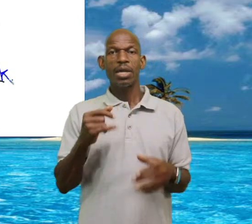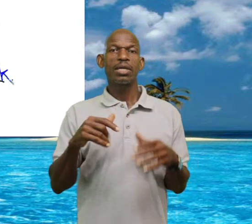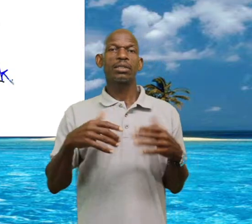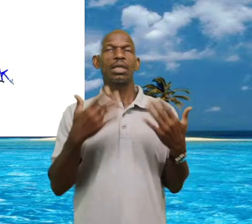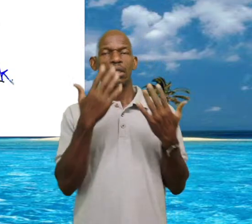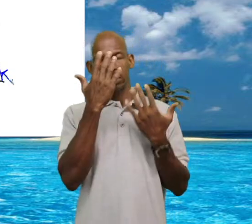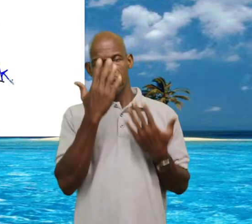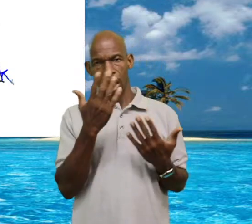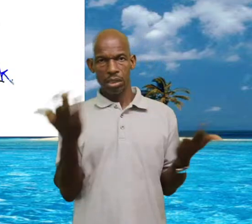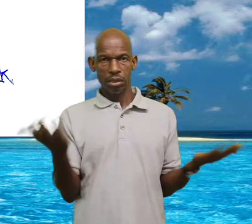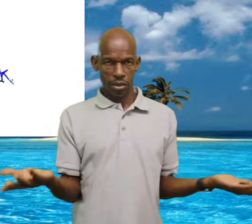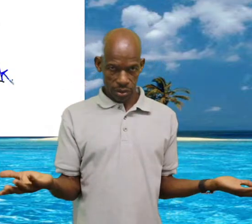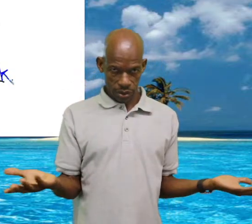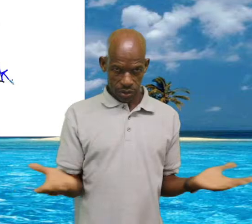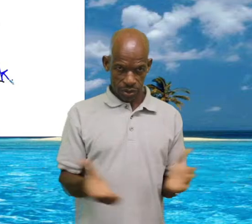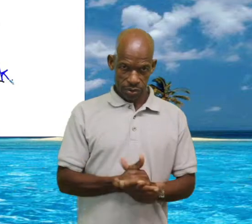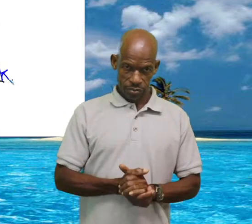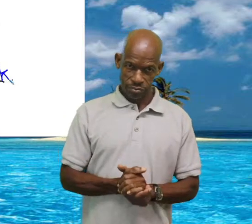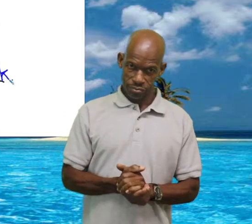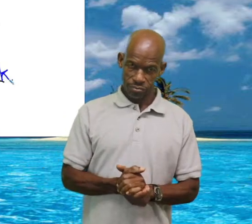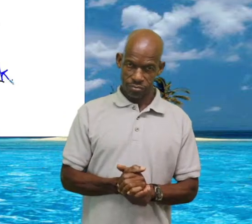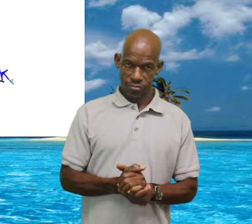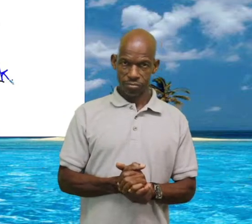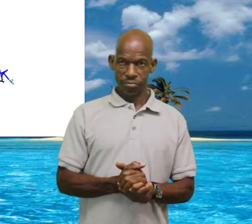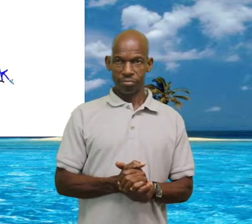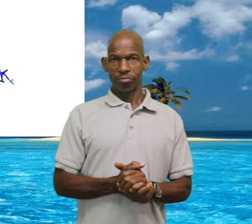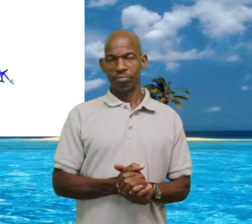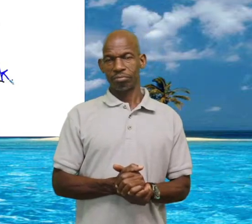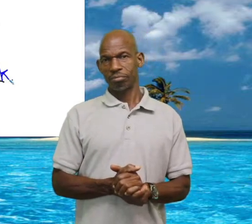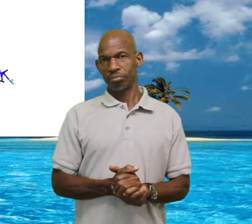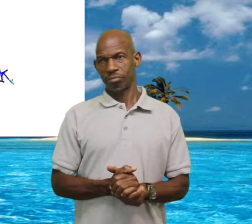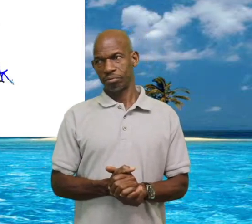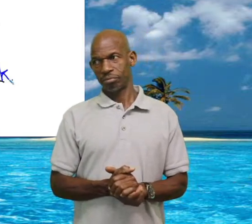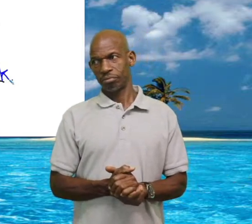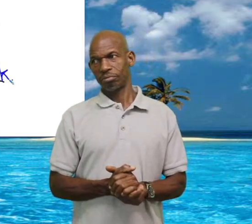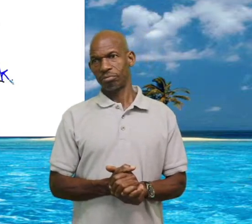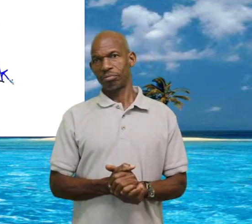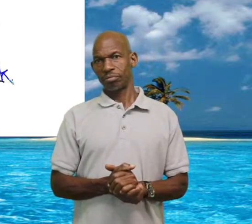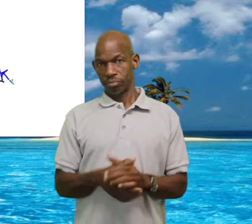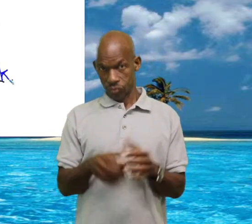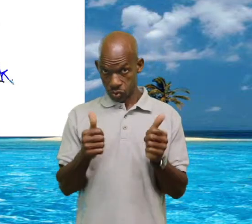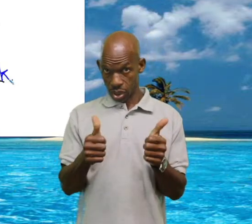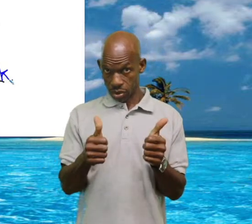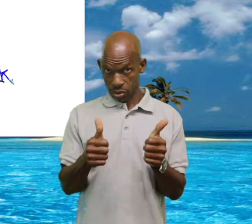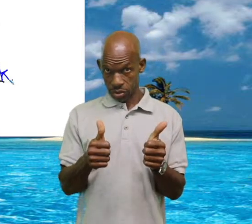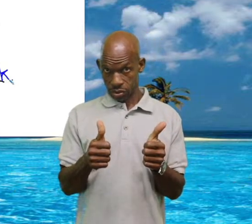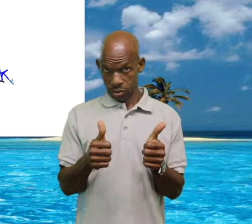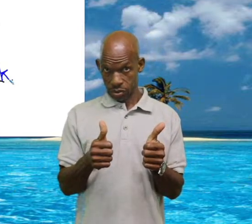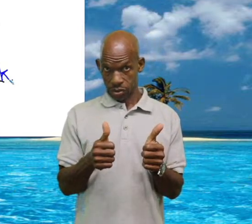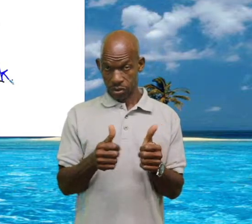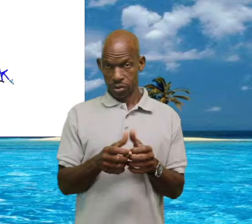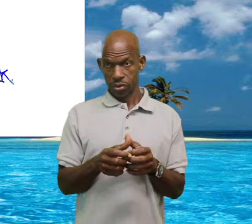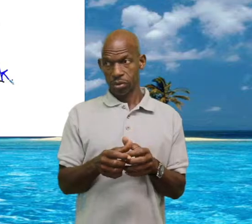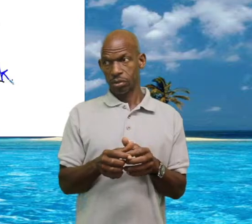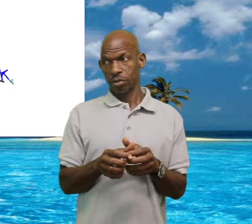So I pull out the adjective from the noun and then I put it in a sentence. And I could use 2 of them.